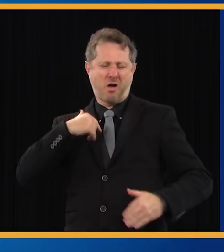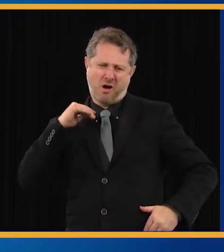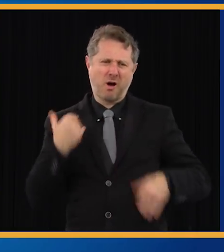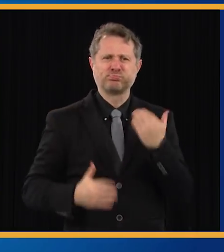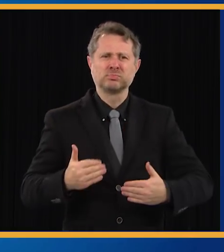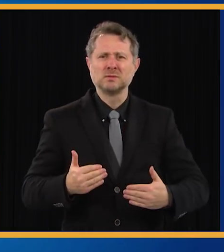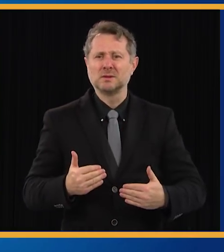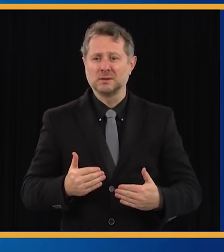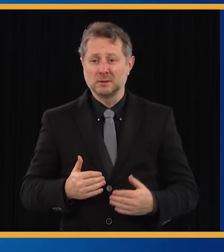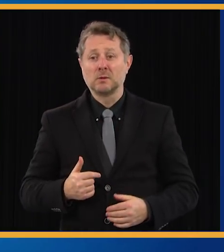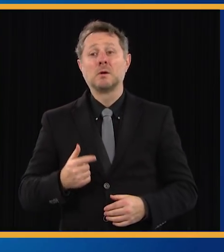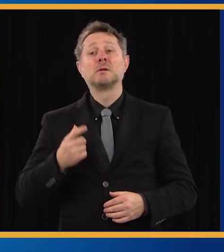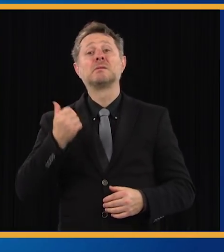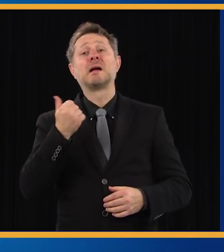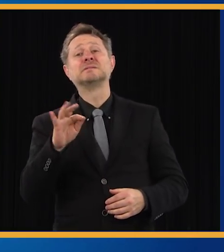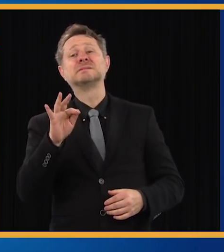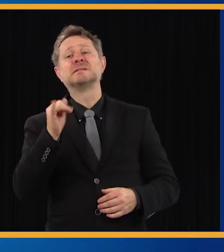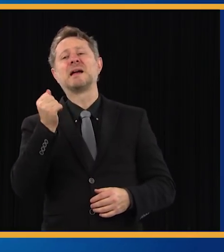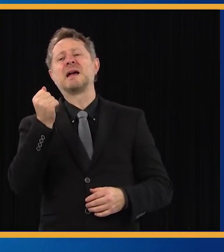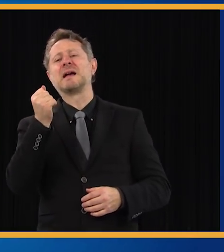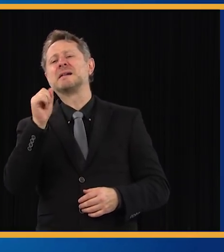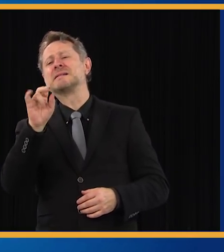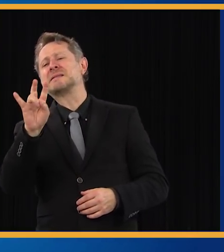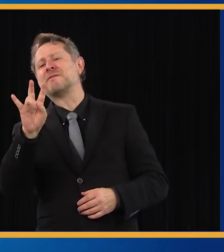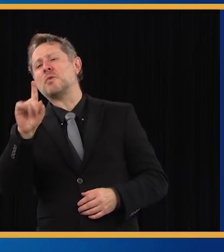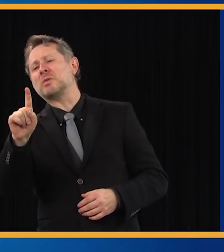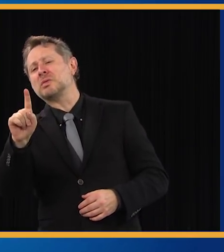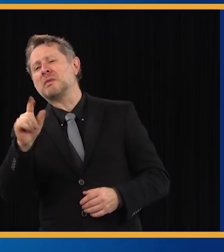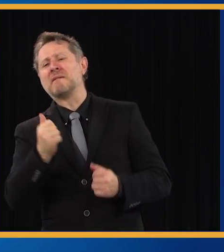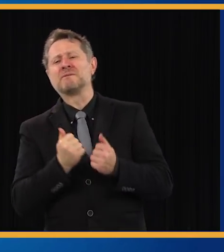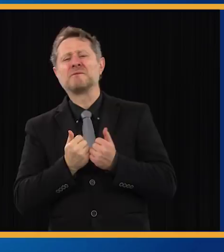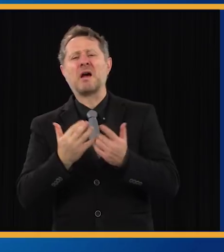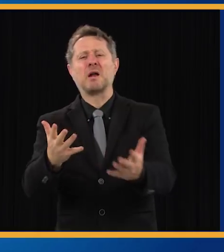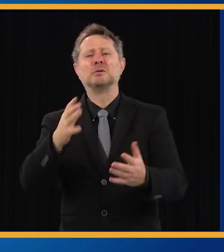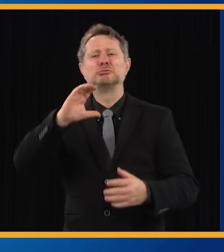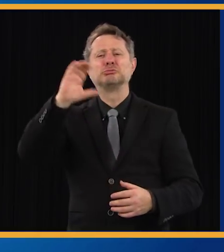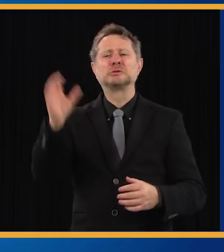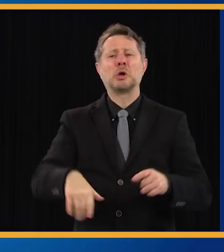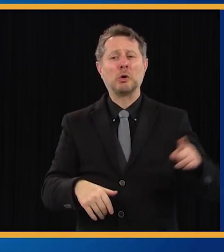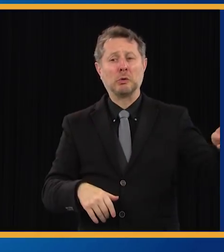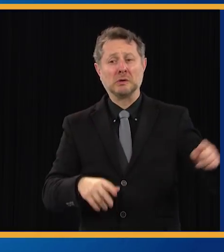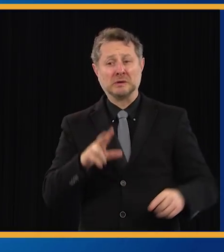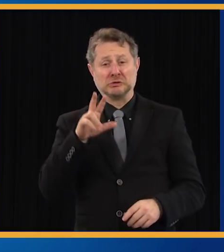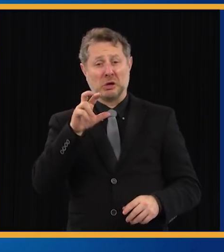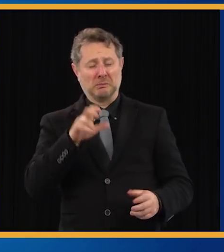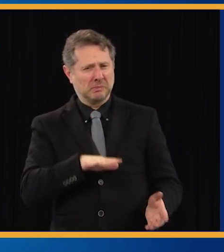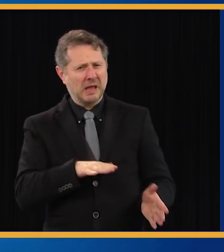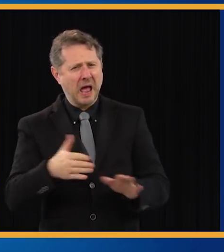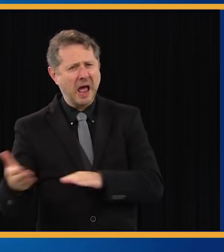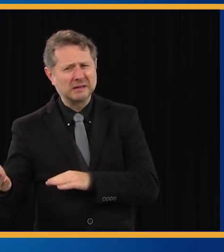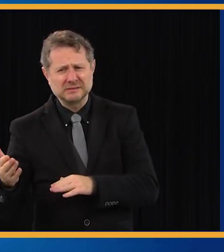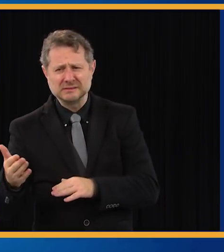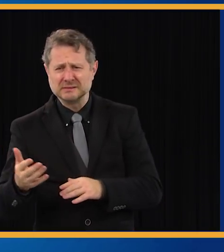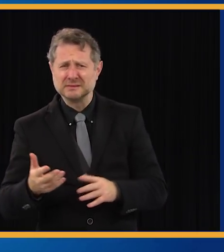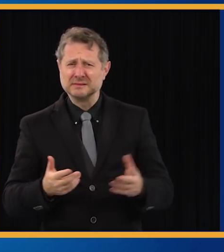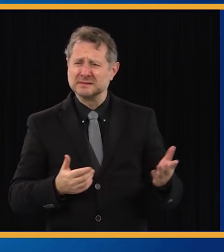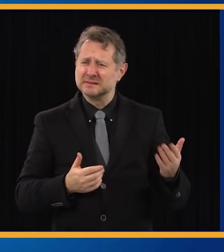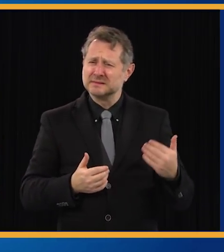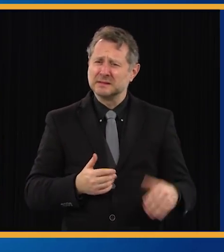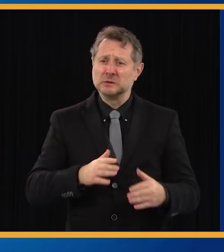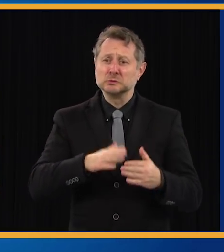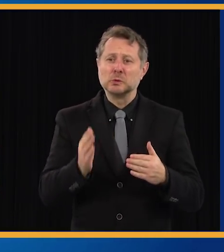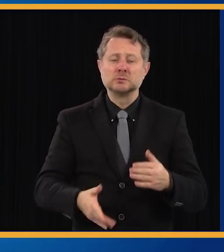Chicago fire, 1871, killed 300 people, but we learned stricter fire safety laws.